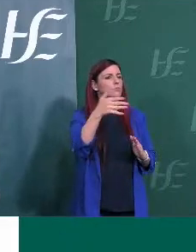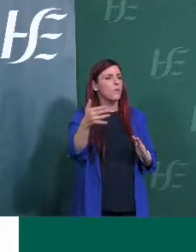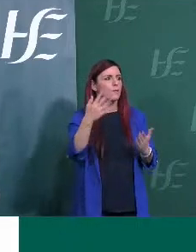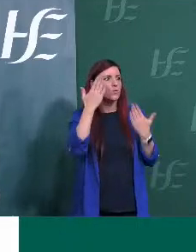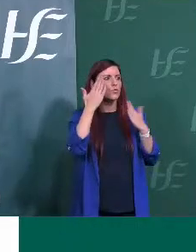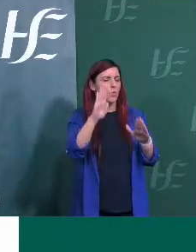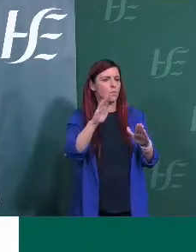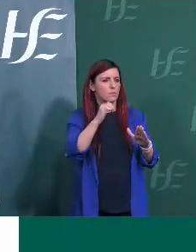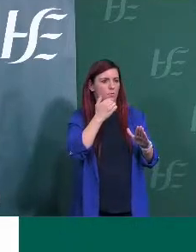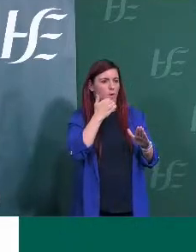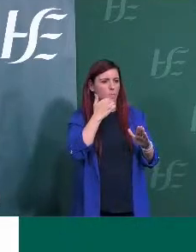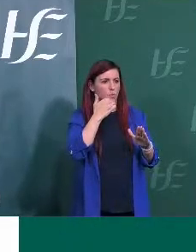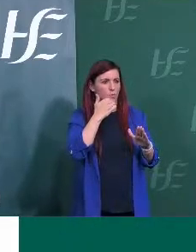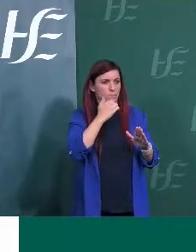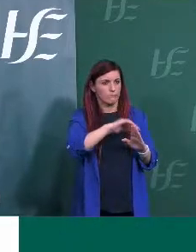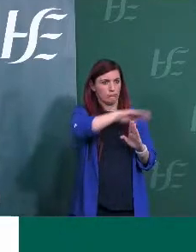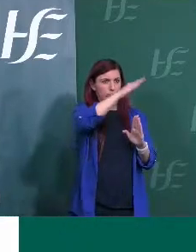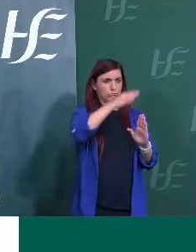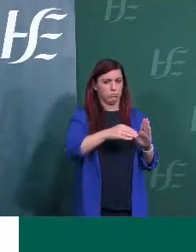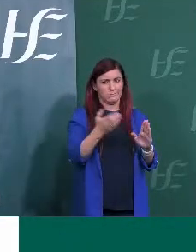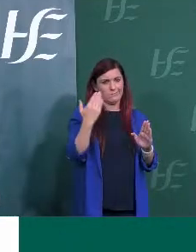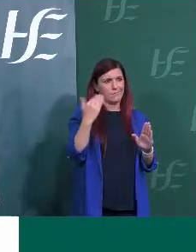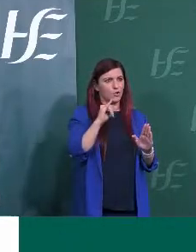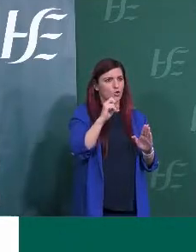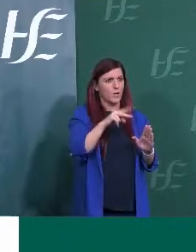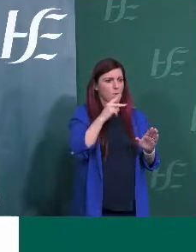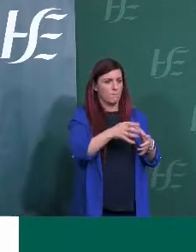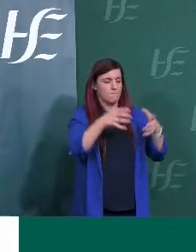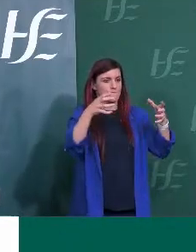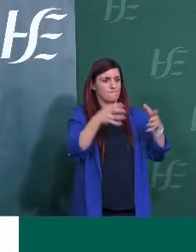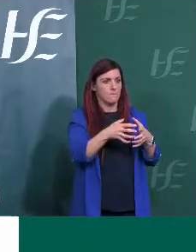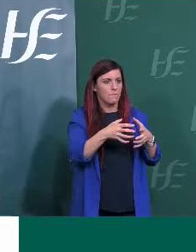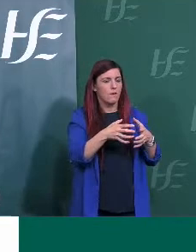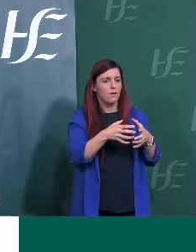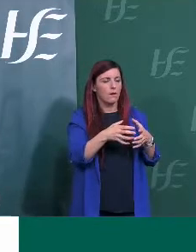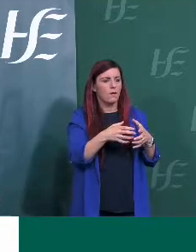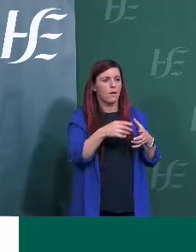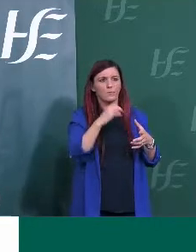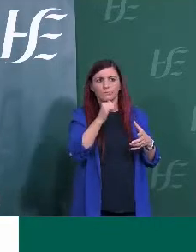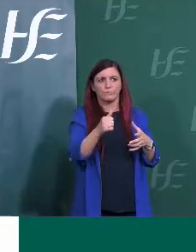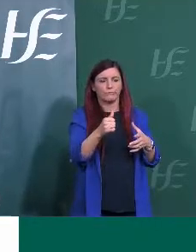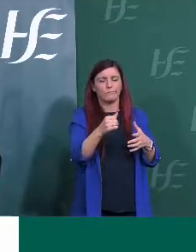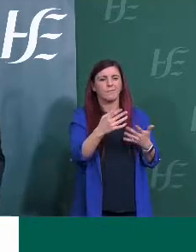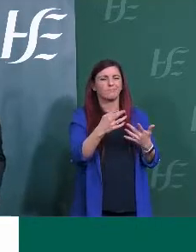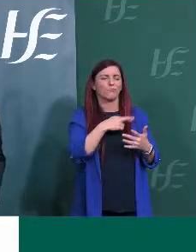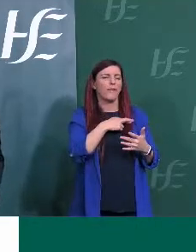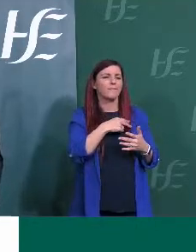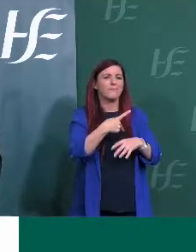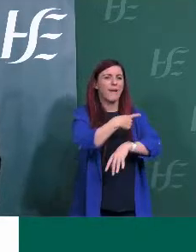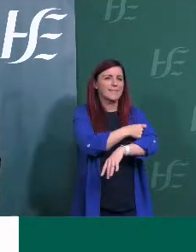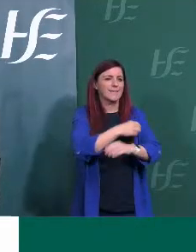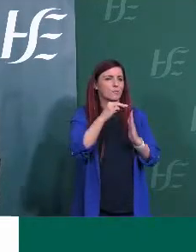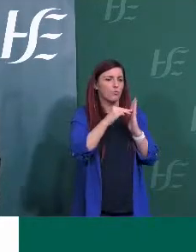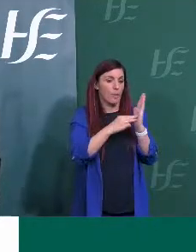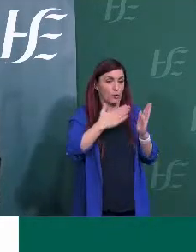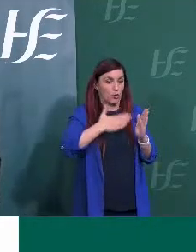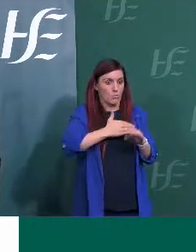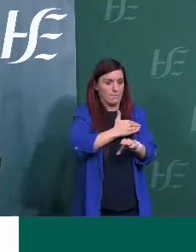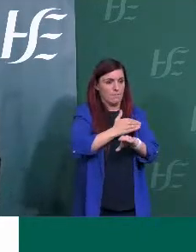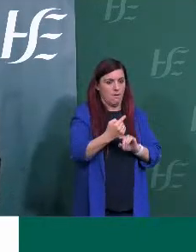surge of cases we remember in January at the time when we had no, the vaccination programme was only beginning, that